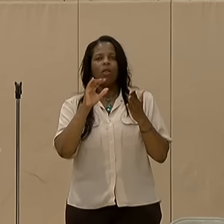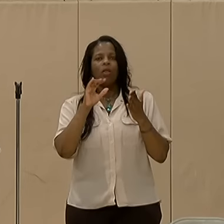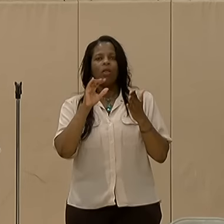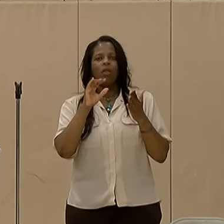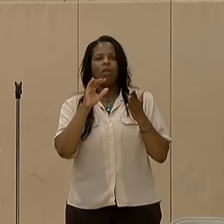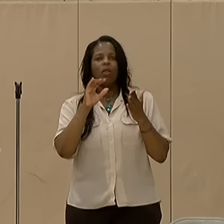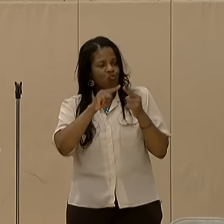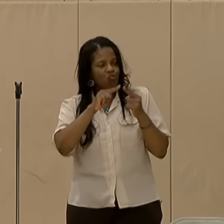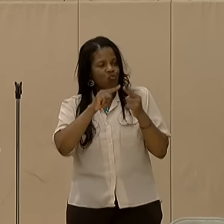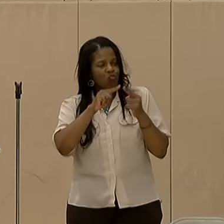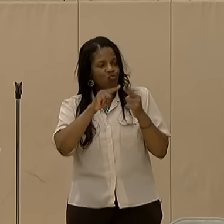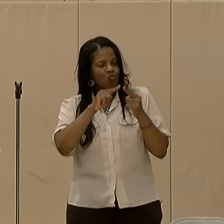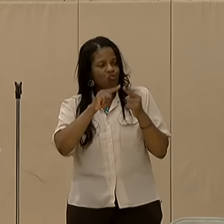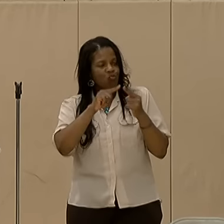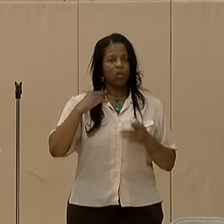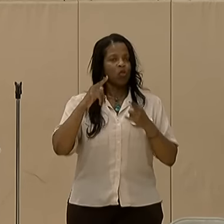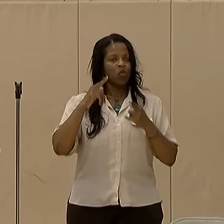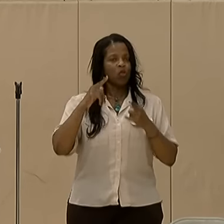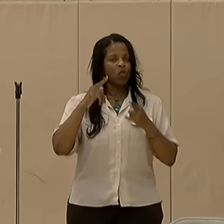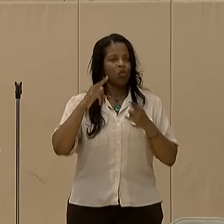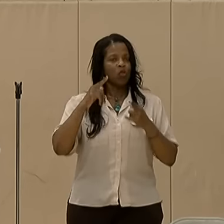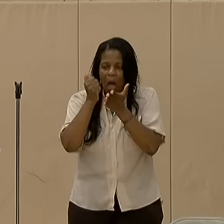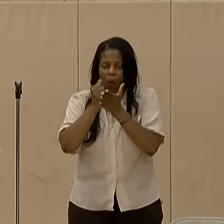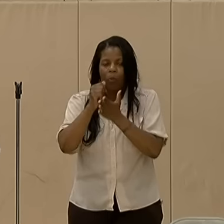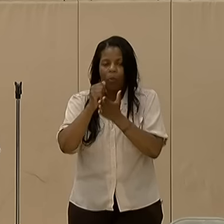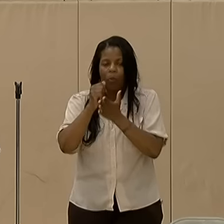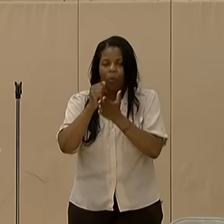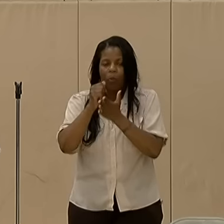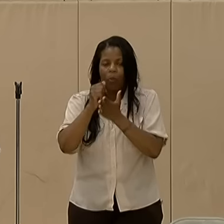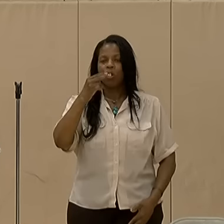as volunteers to staff the shelter and all they do.